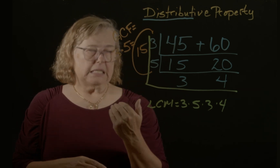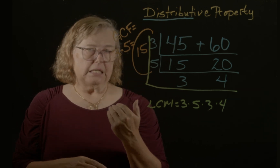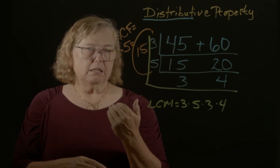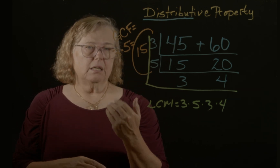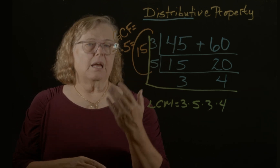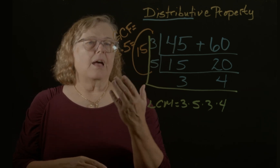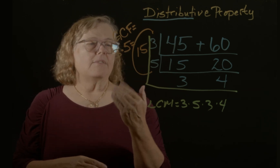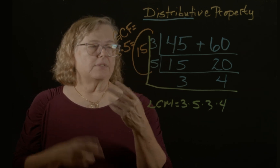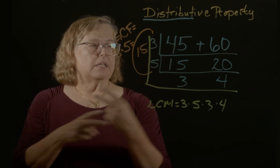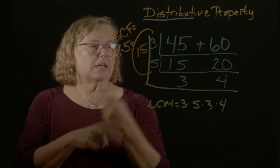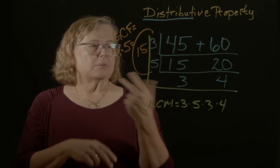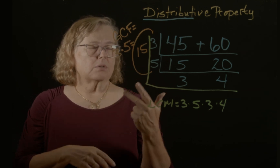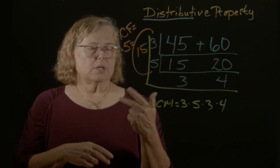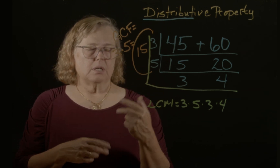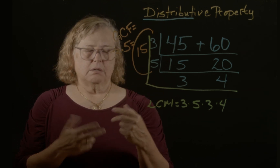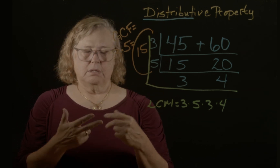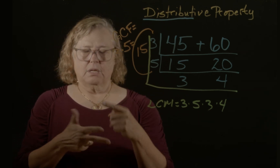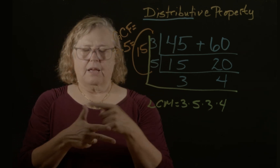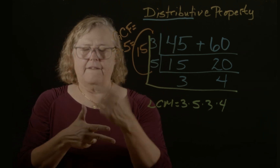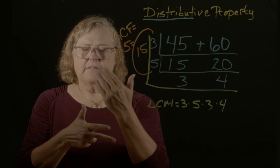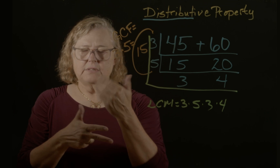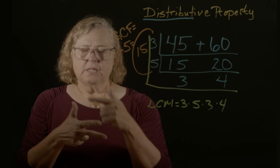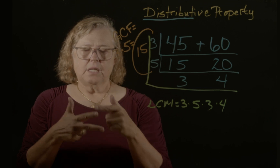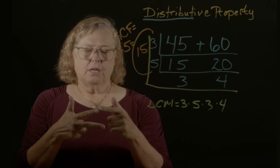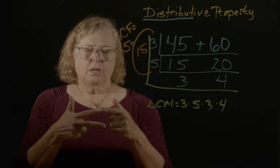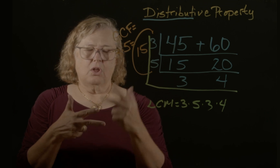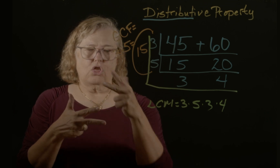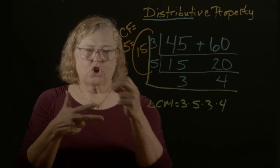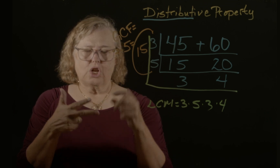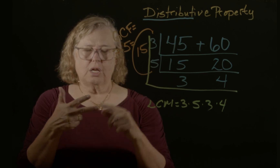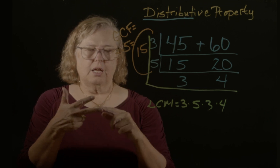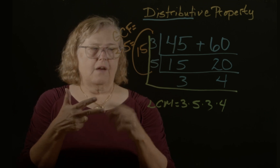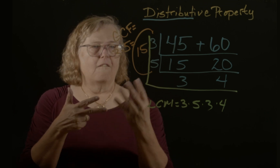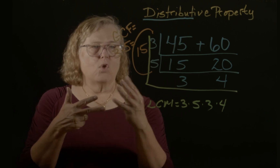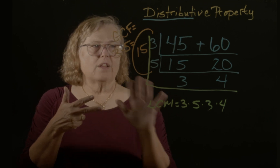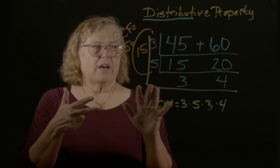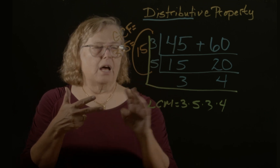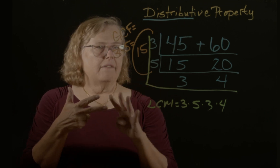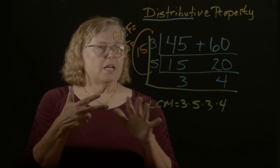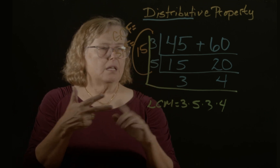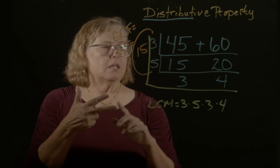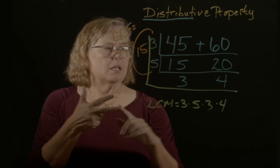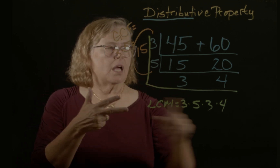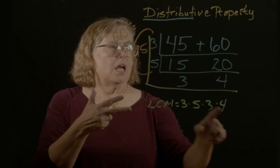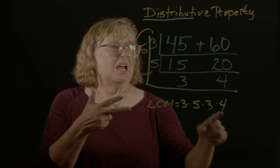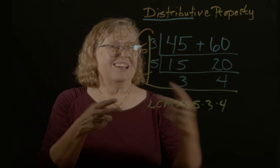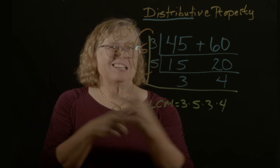All right, so 3 times 5 times 3. 3 times 5 is 15. Times 3,